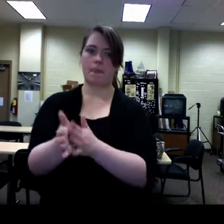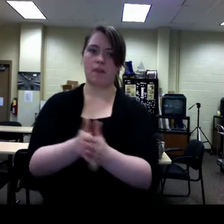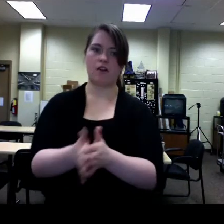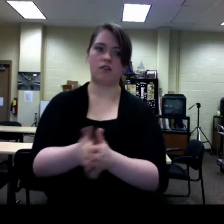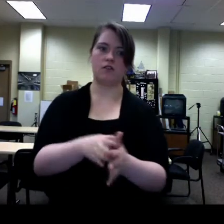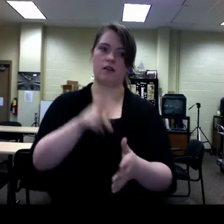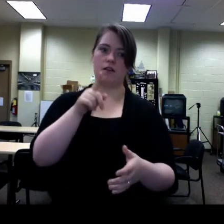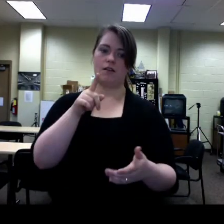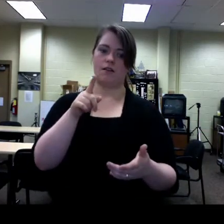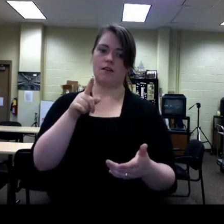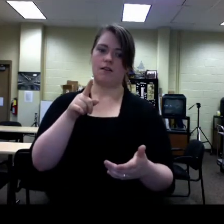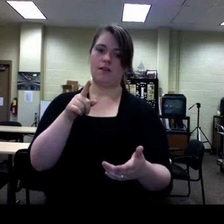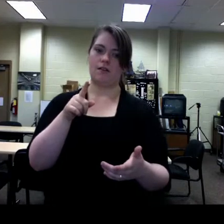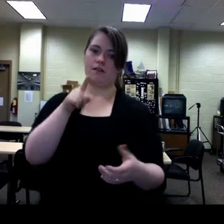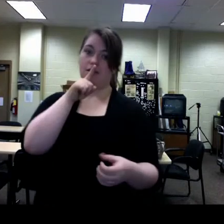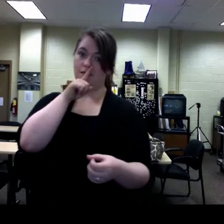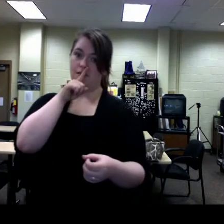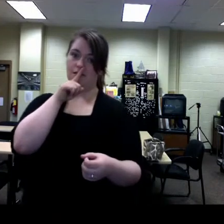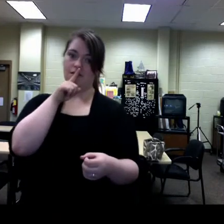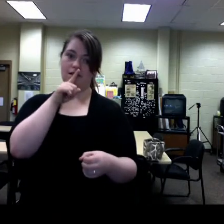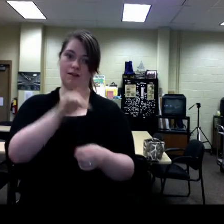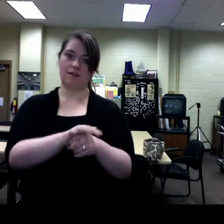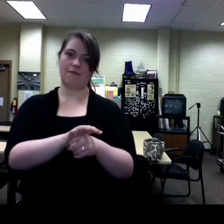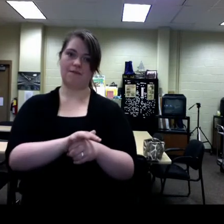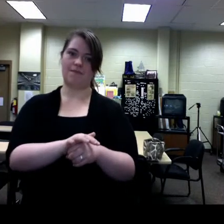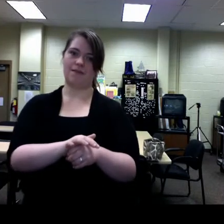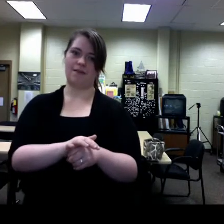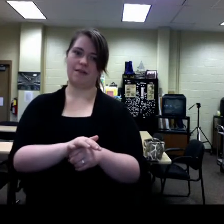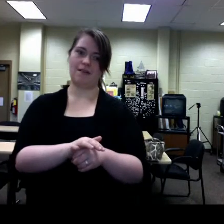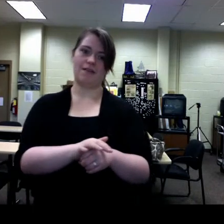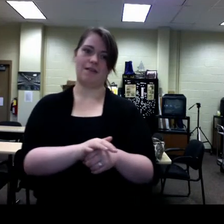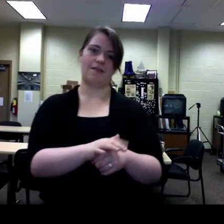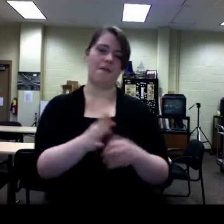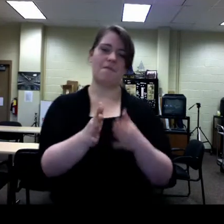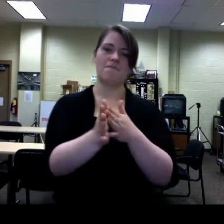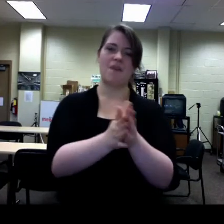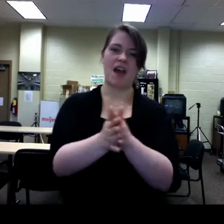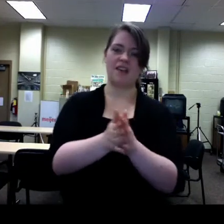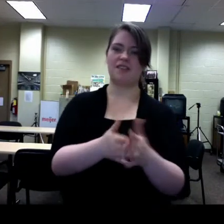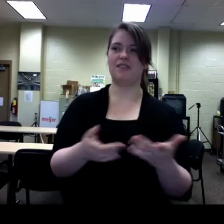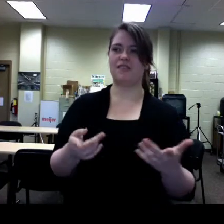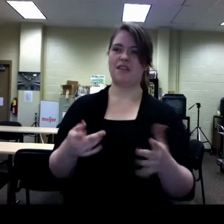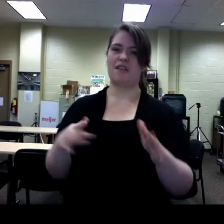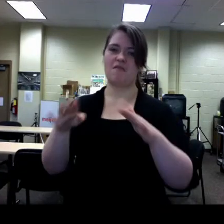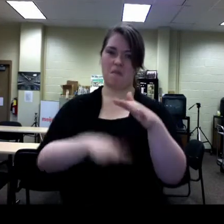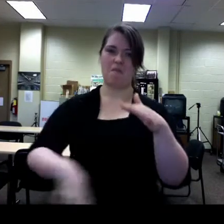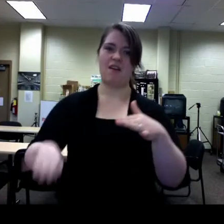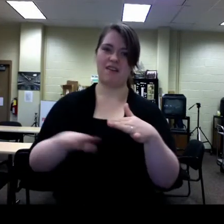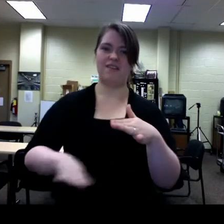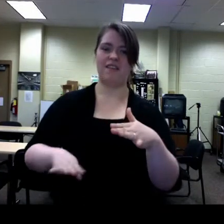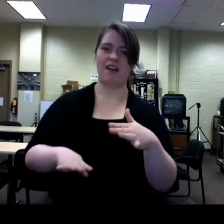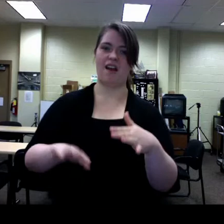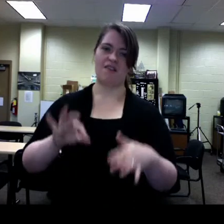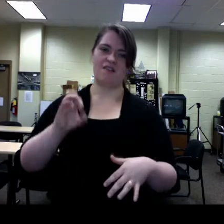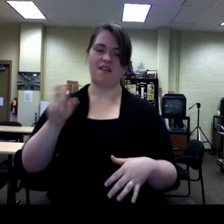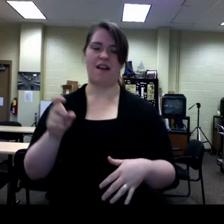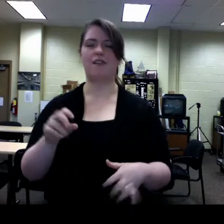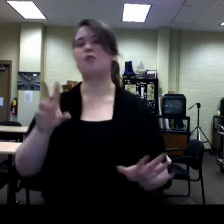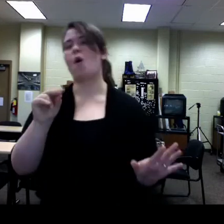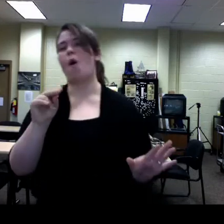sex. No, passion isn't just sex, but it really is that emotional connection. Of